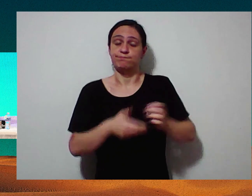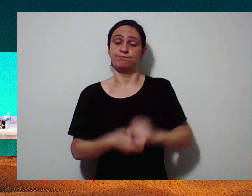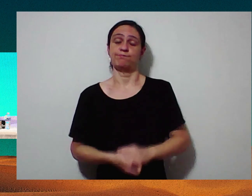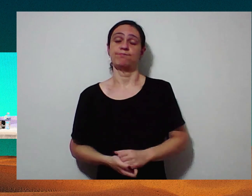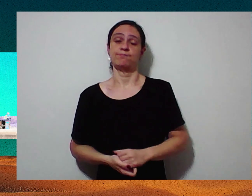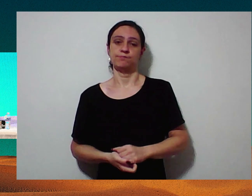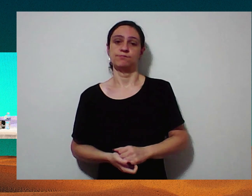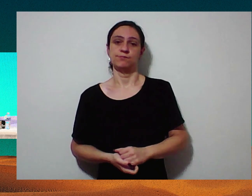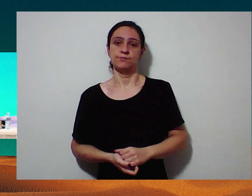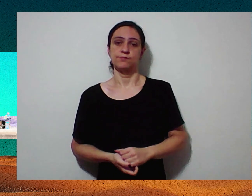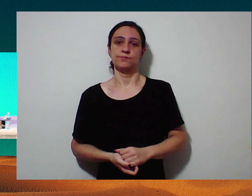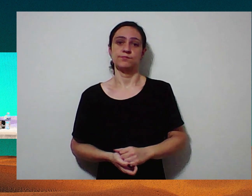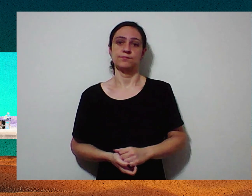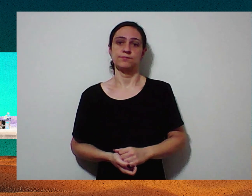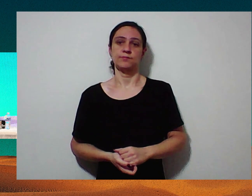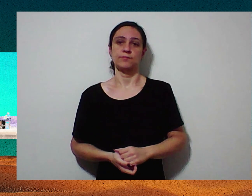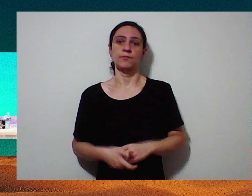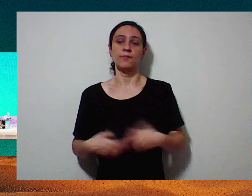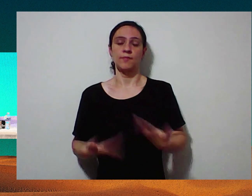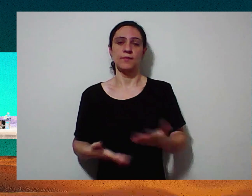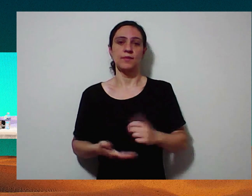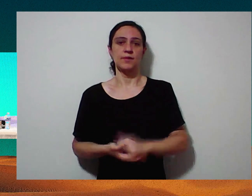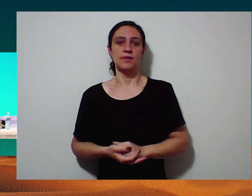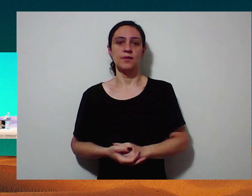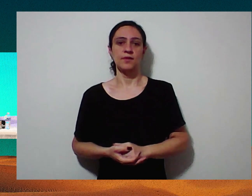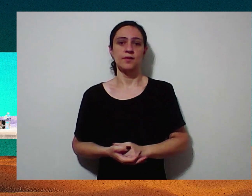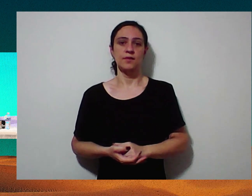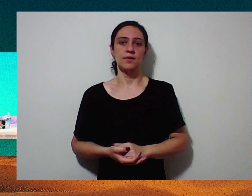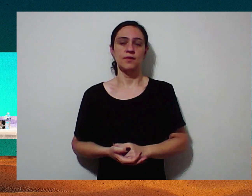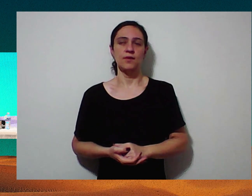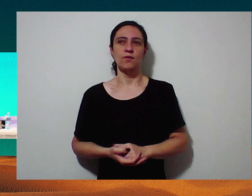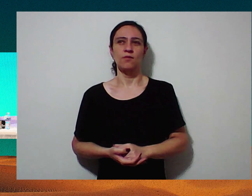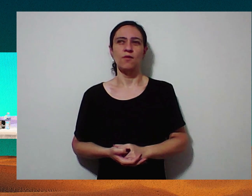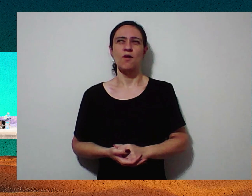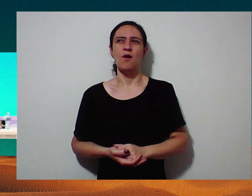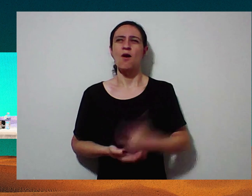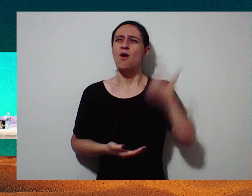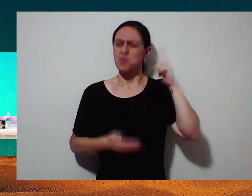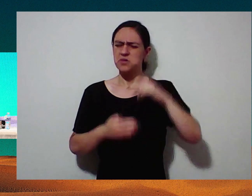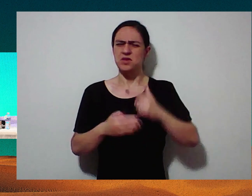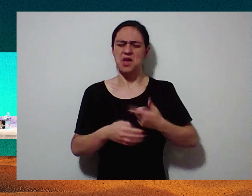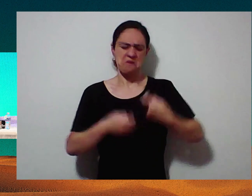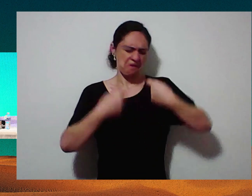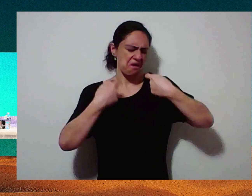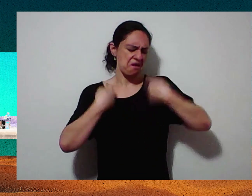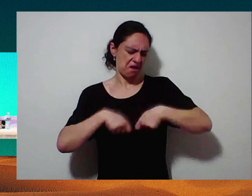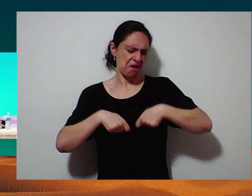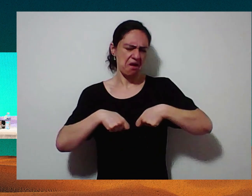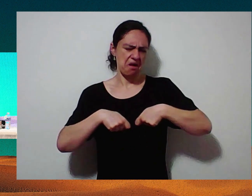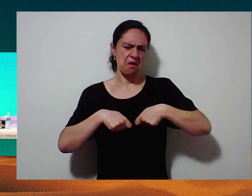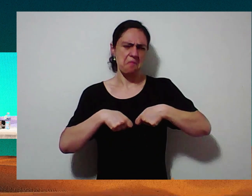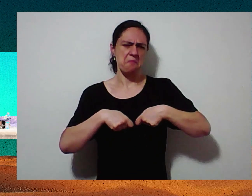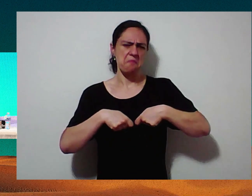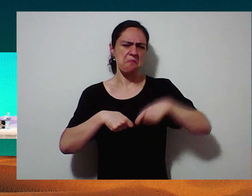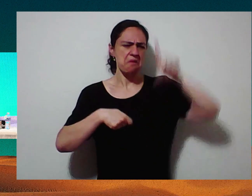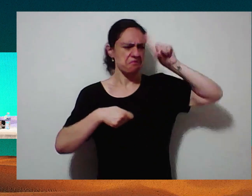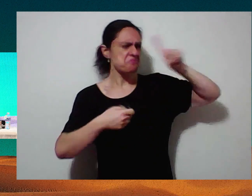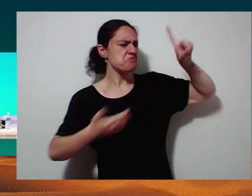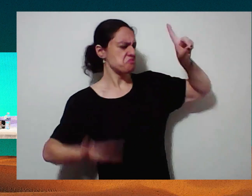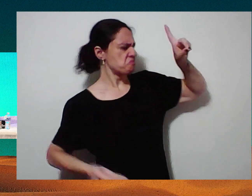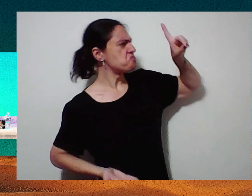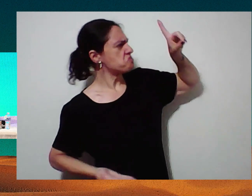Então segue pela sua capacidade So follow through your capacity para servir ao Senhor. to serve the Lord, E você vai se